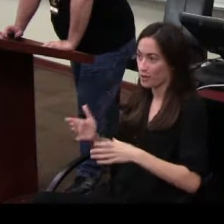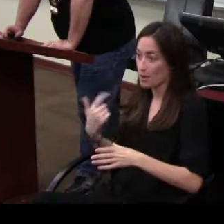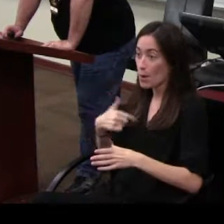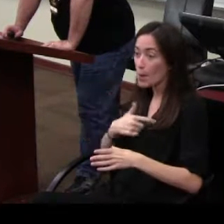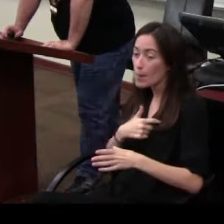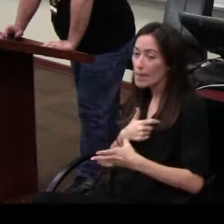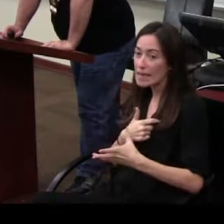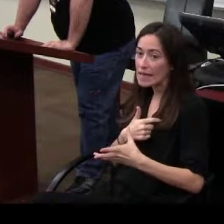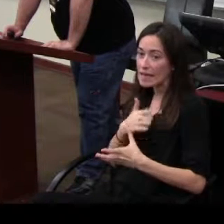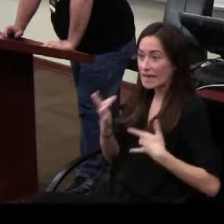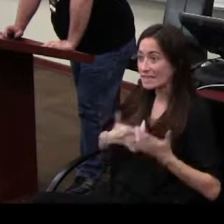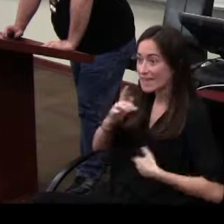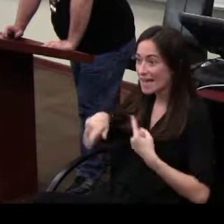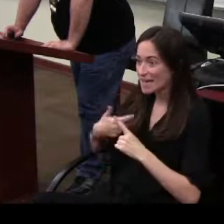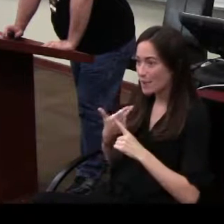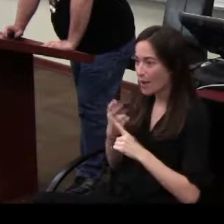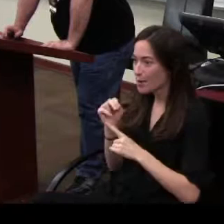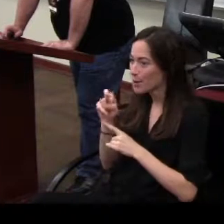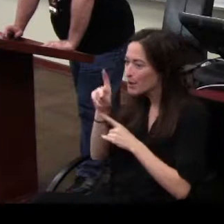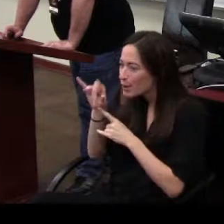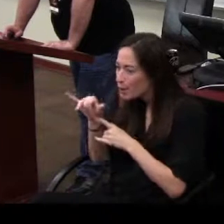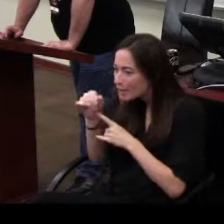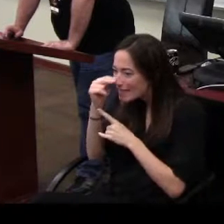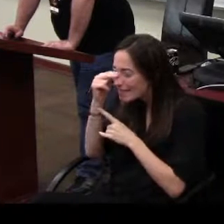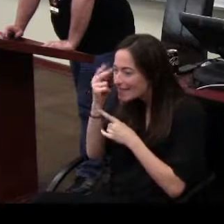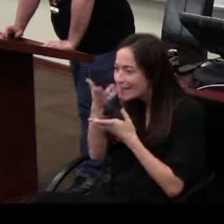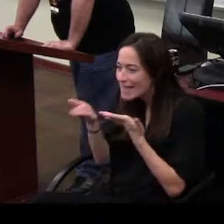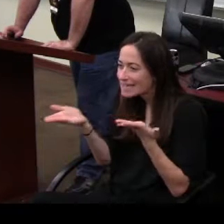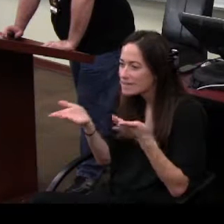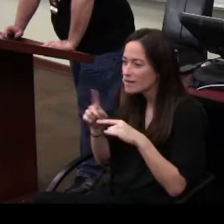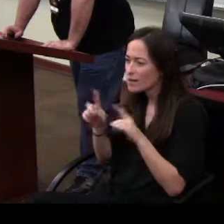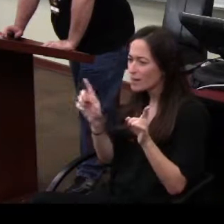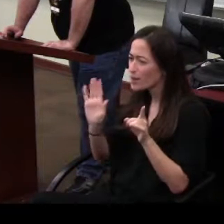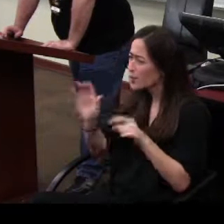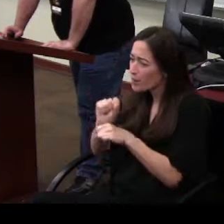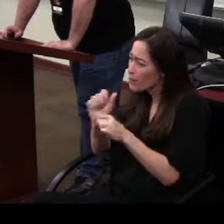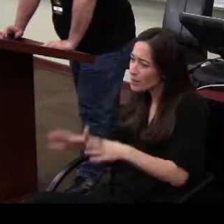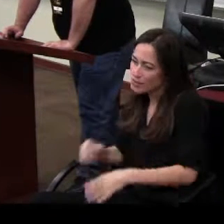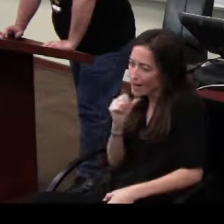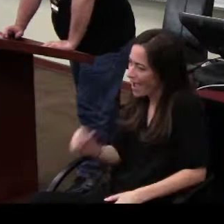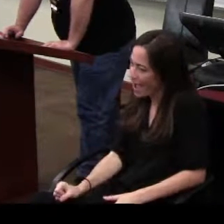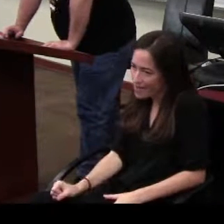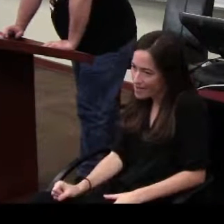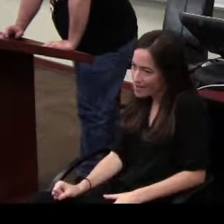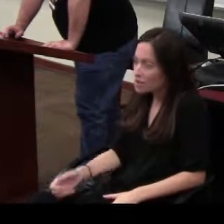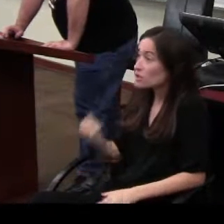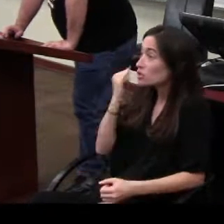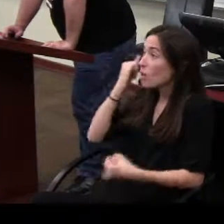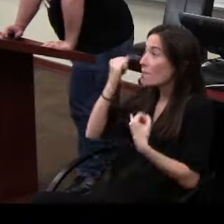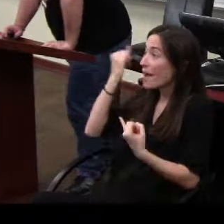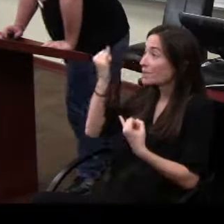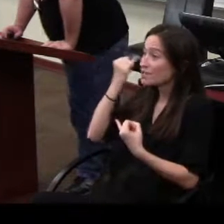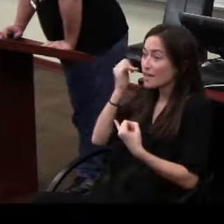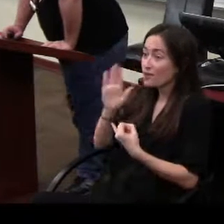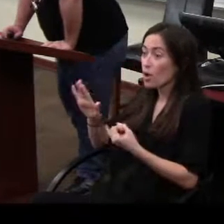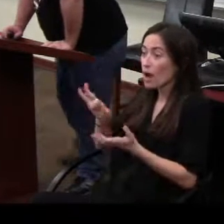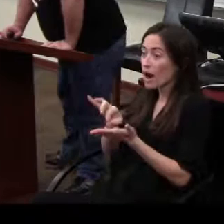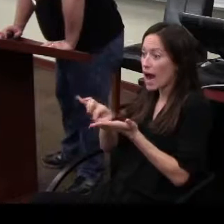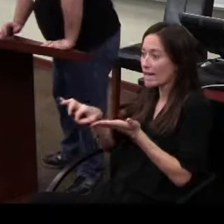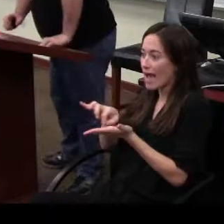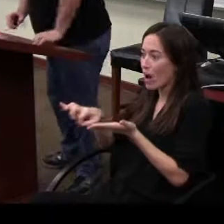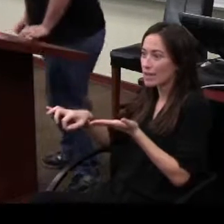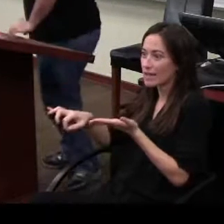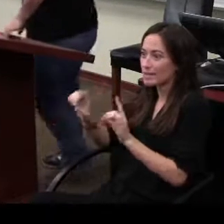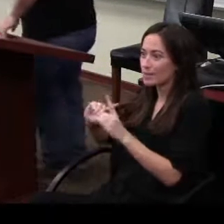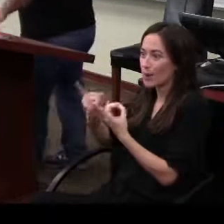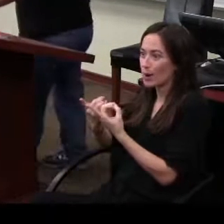about really nerdy stuff, and they're not, okay? Just like, can you imagine if, let's say, accounting put together awareness training, what